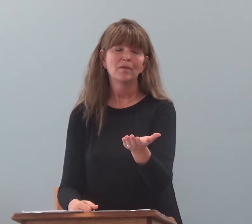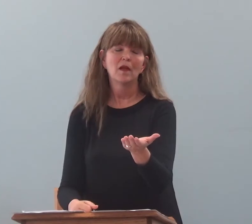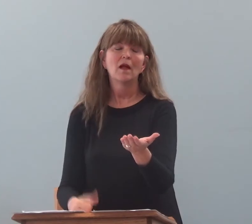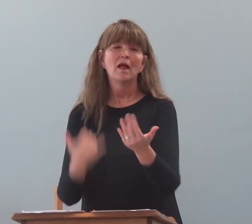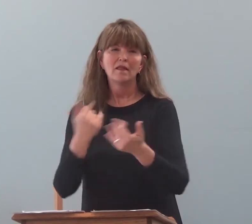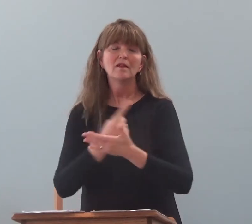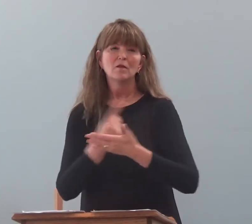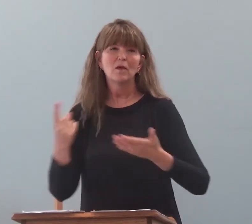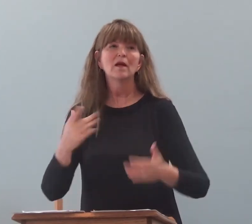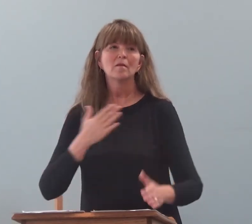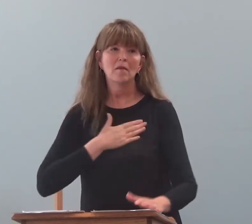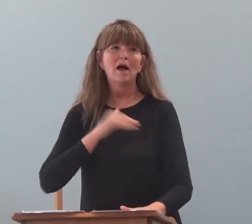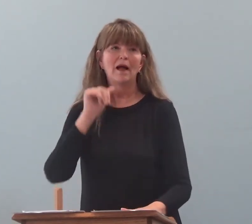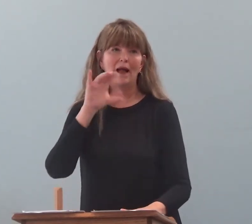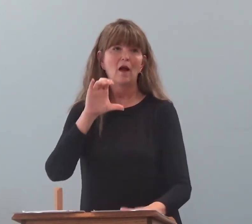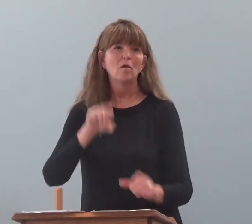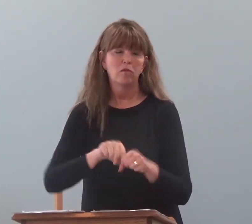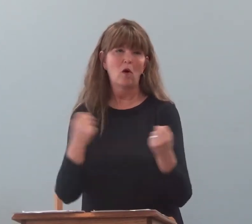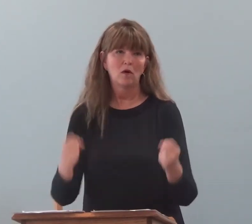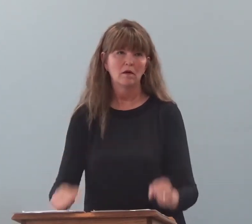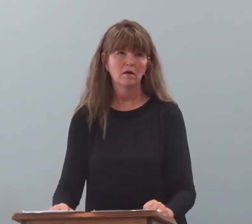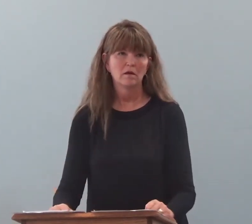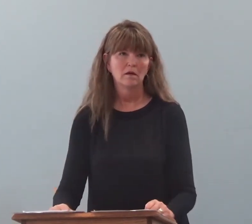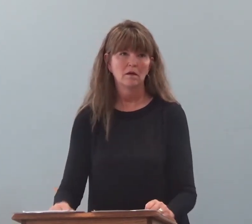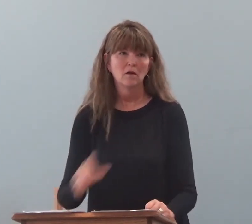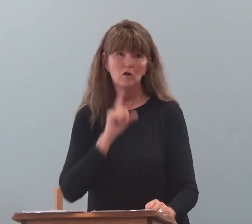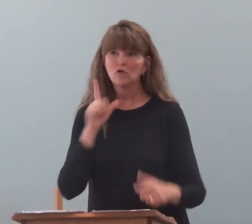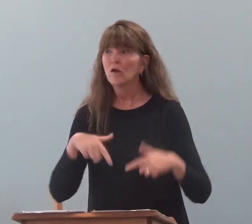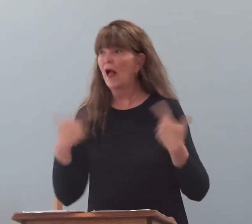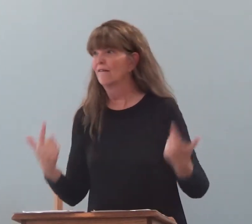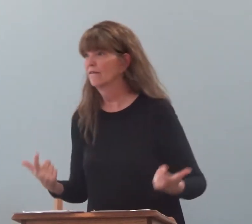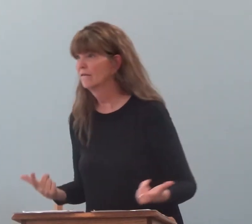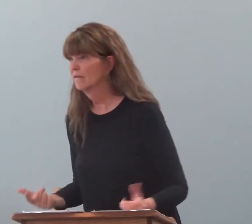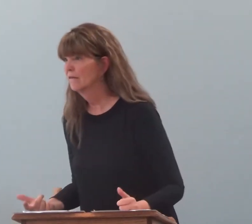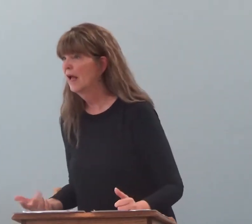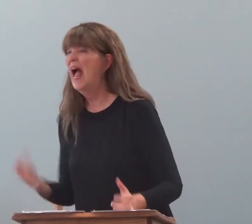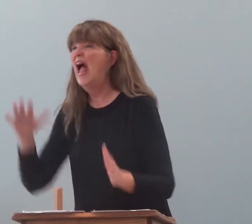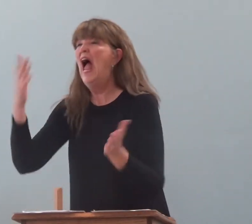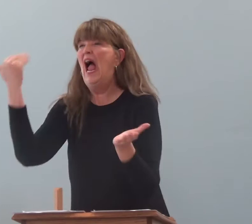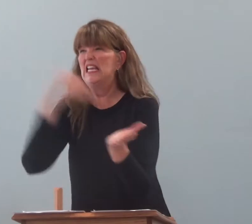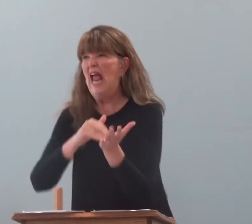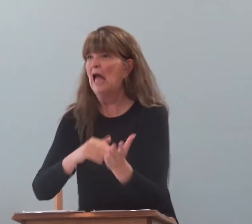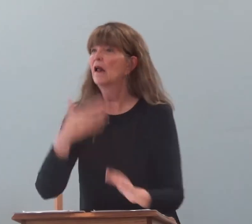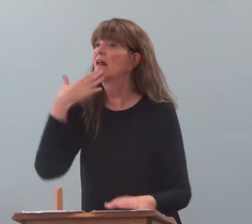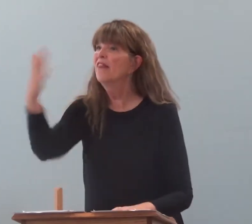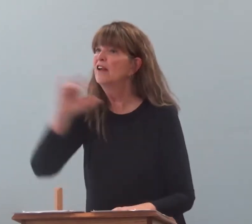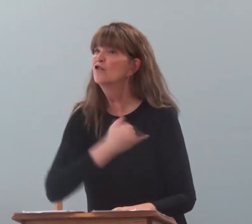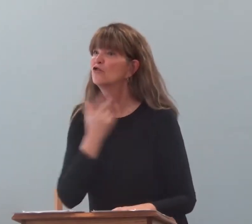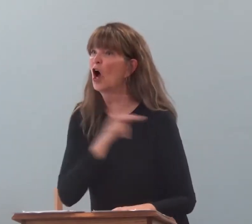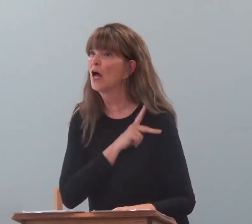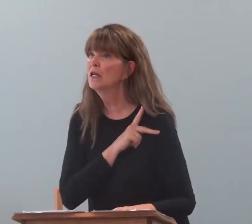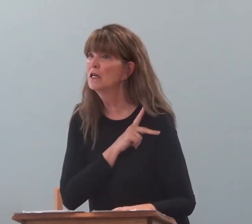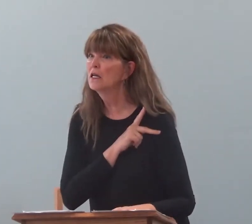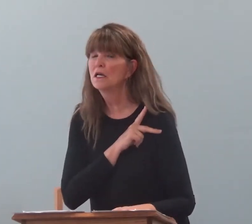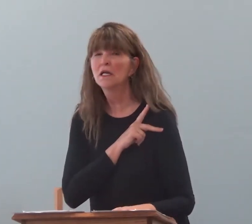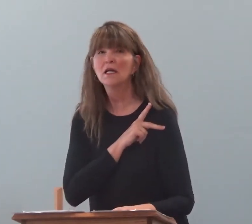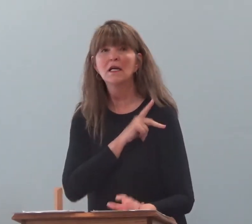And some people will say, well, I have a complaint. True life. You know, I do have a complaint. This week my air conditioning broke. Honestly, it